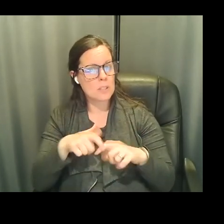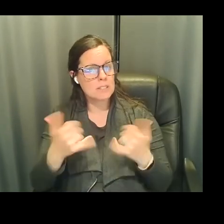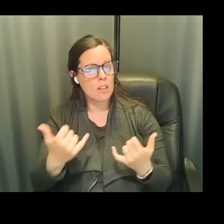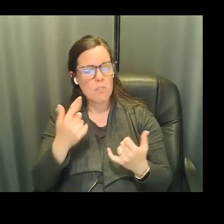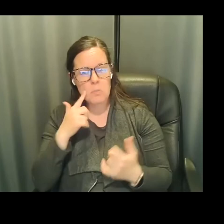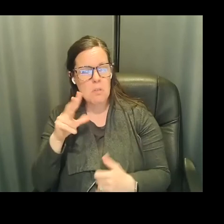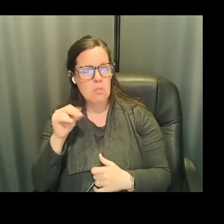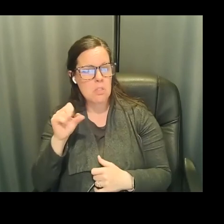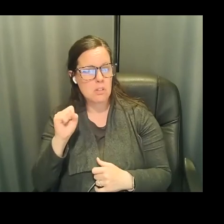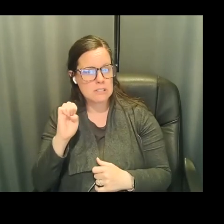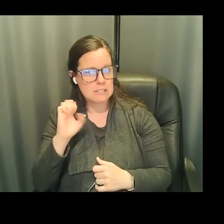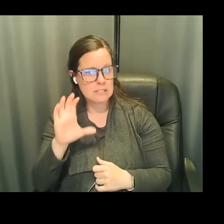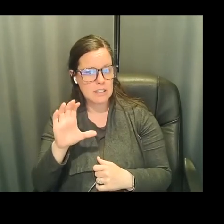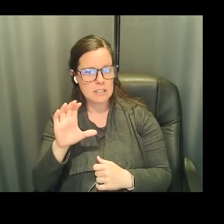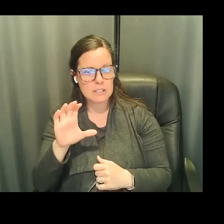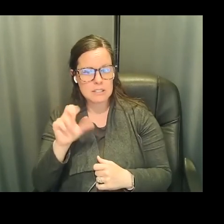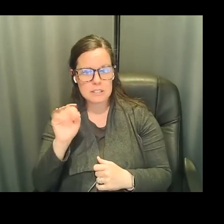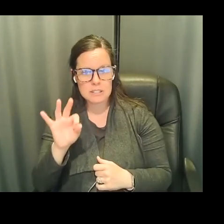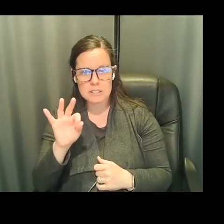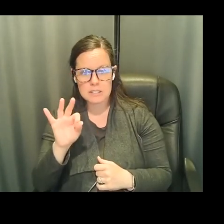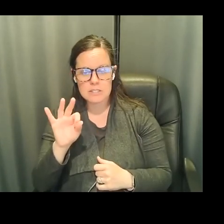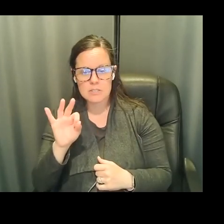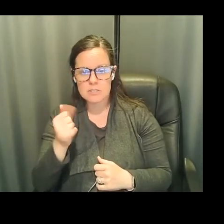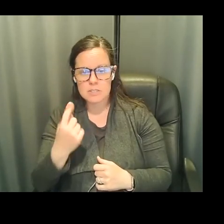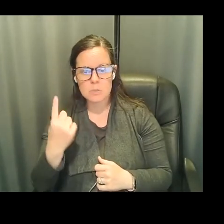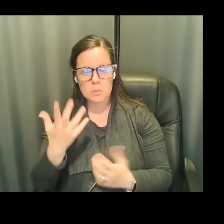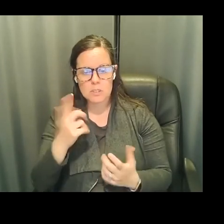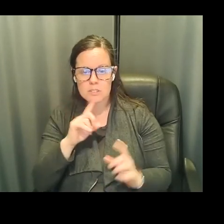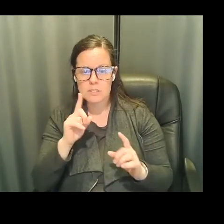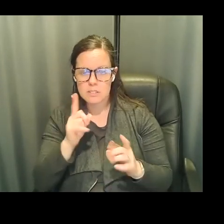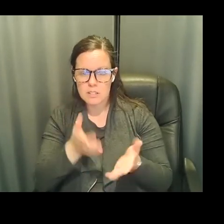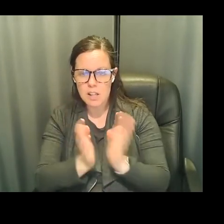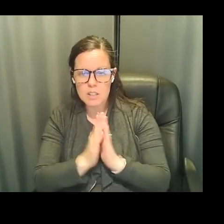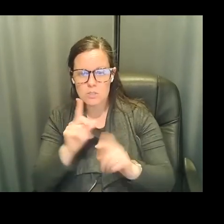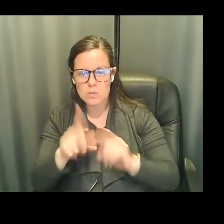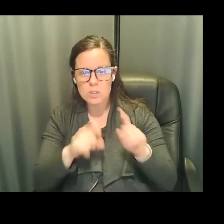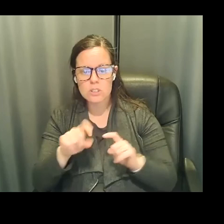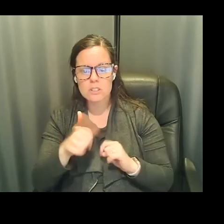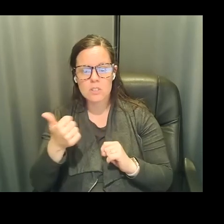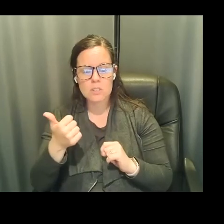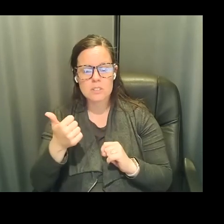30 seconds. And if anyone else wants to answer any questions or ask any questions, otherwise